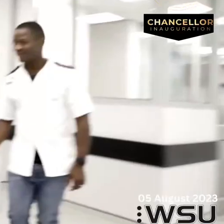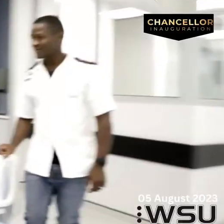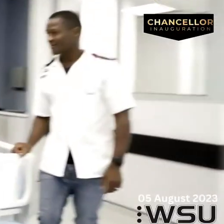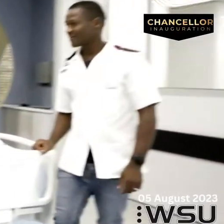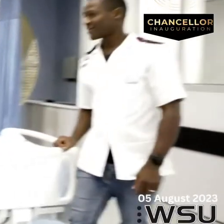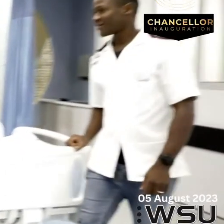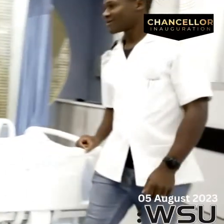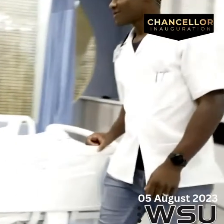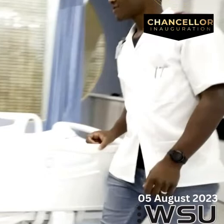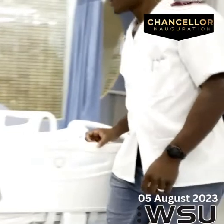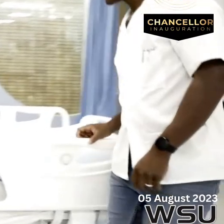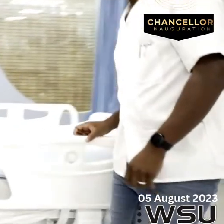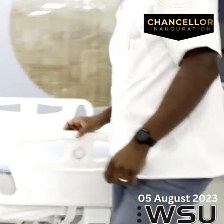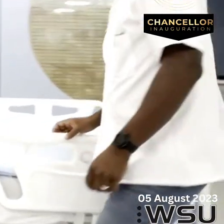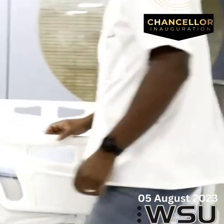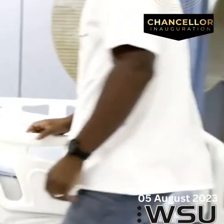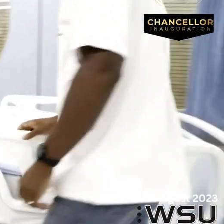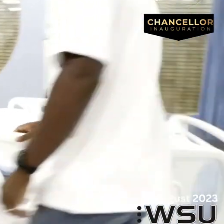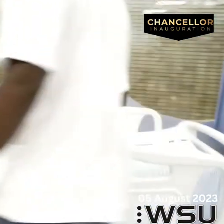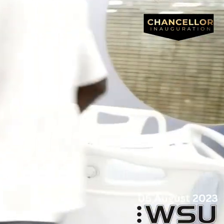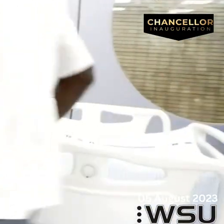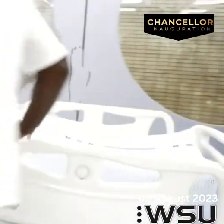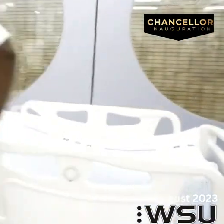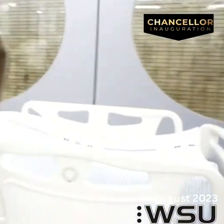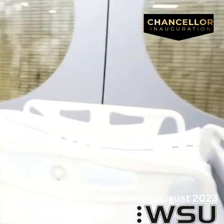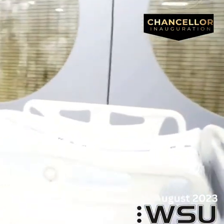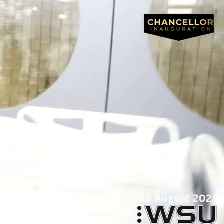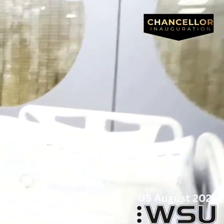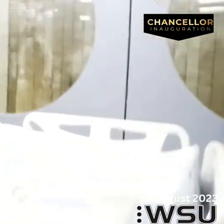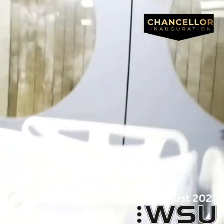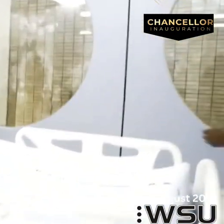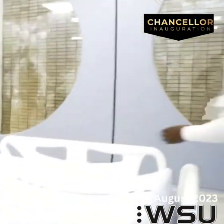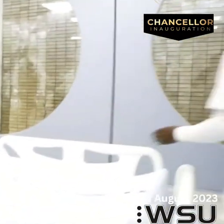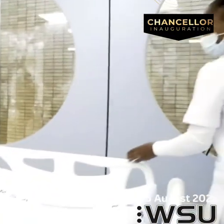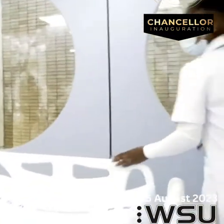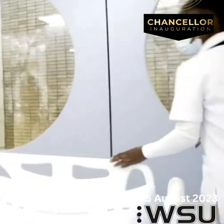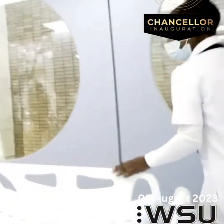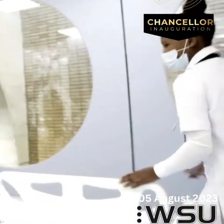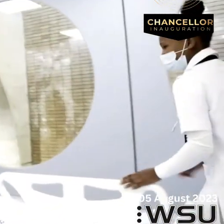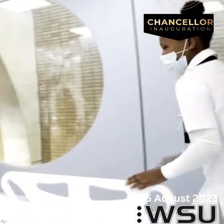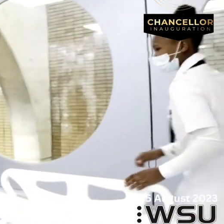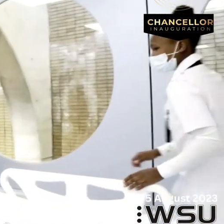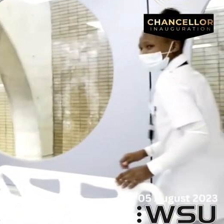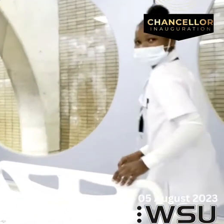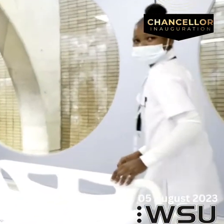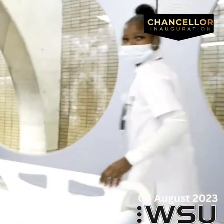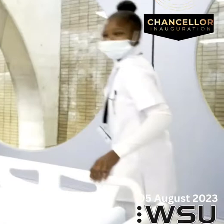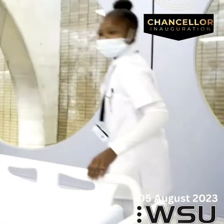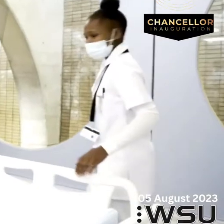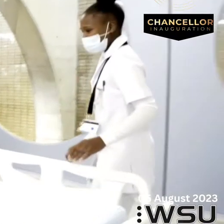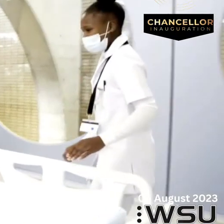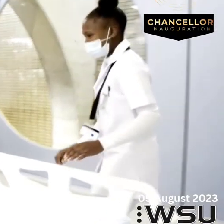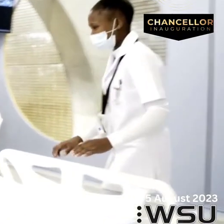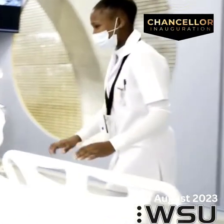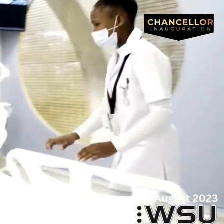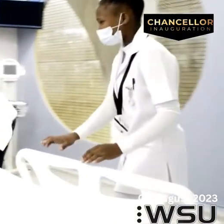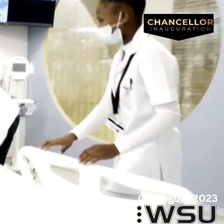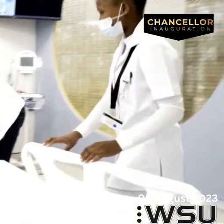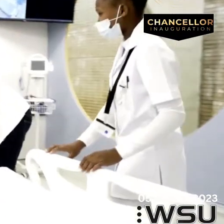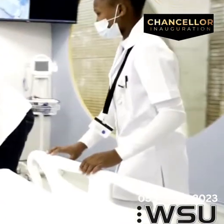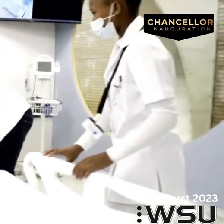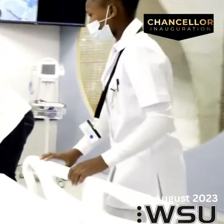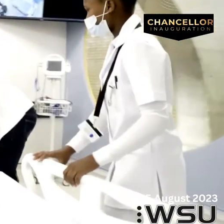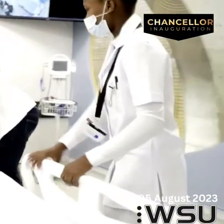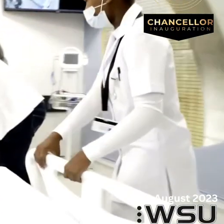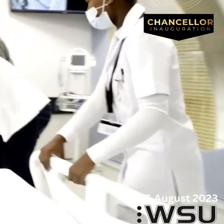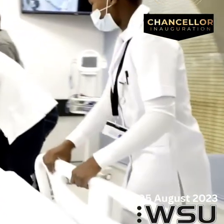needs through its research, teaching and learning, and community engagement. In pursuit of excellence, Walter